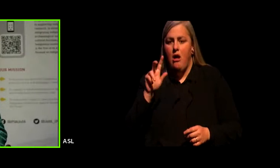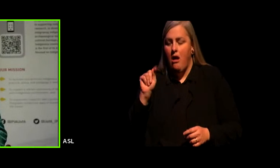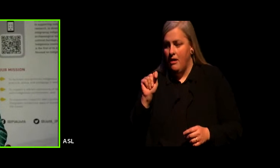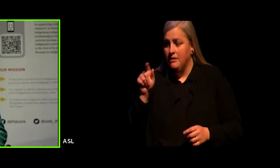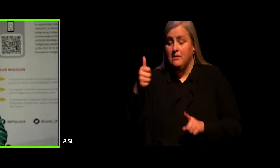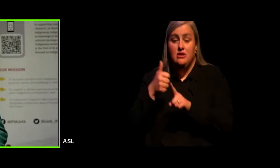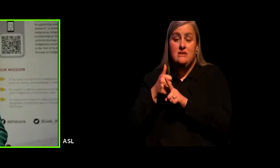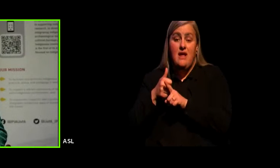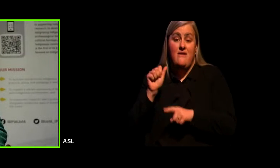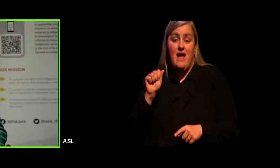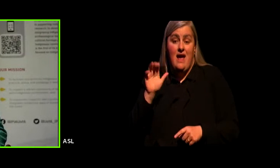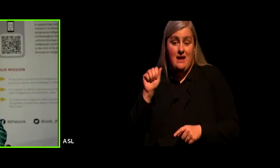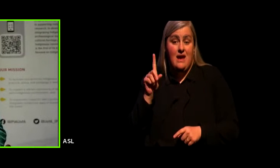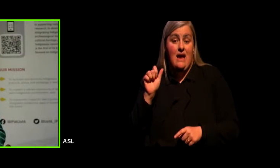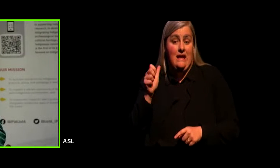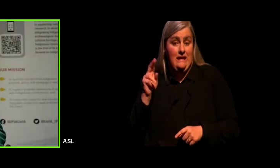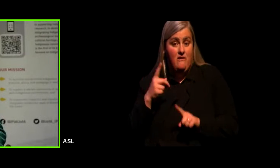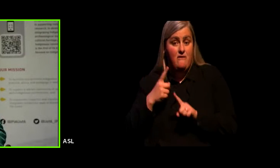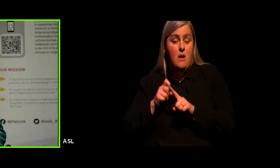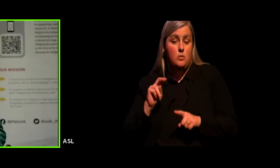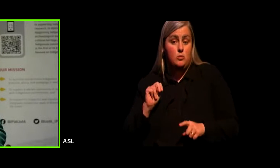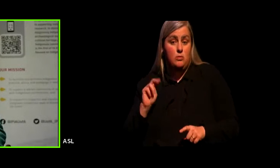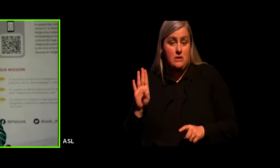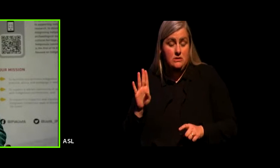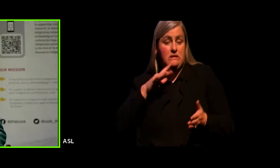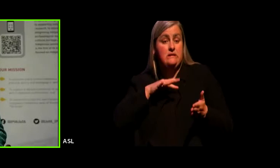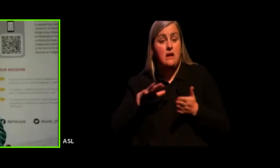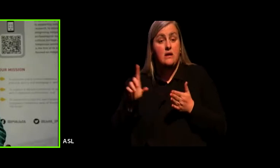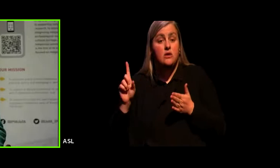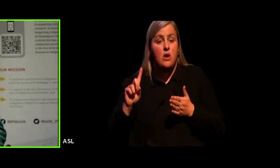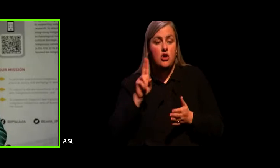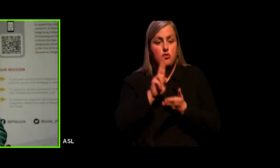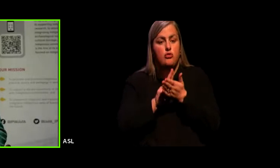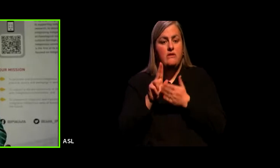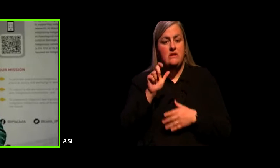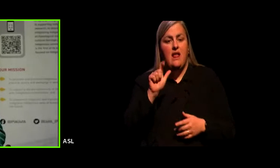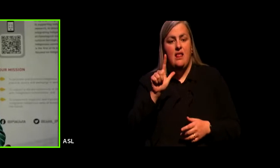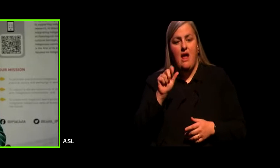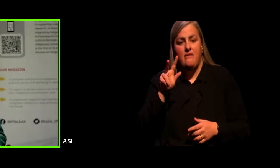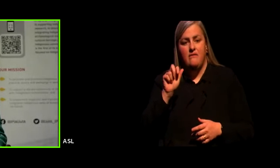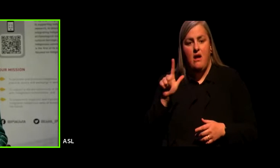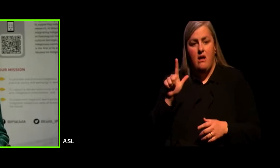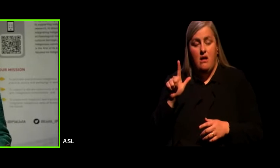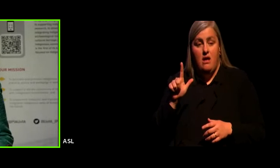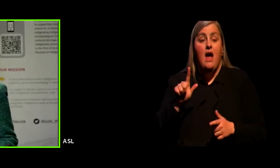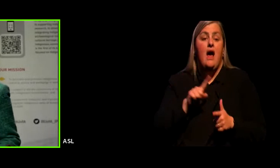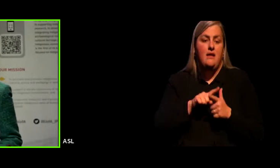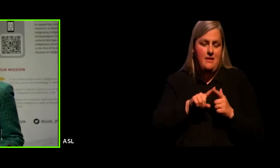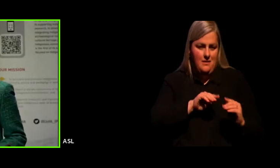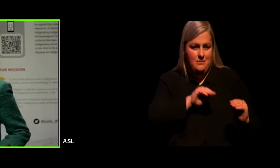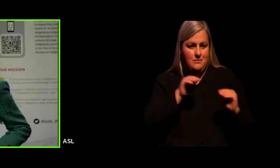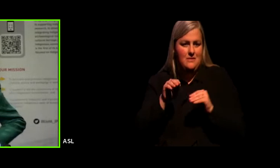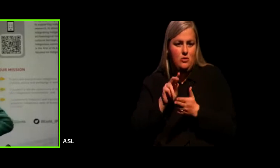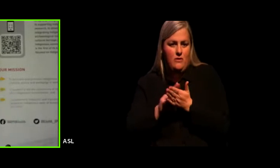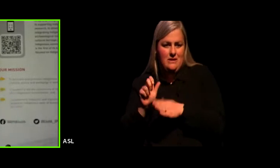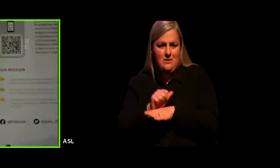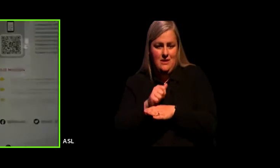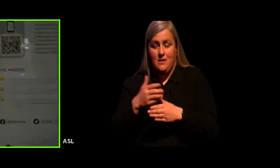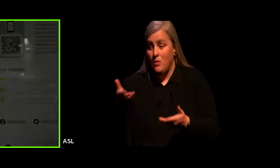originally from New Brunswick and studied at Université Laval prior to coming to the U of A. Welcome, Céline.